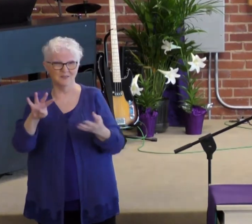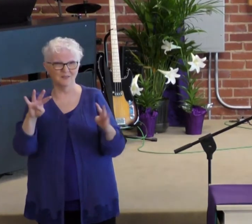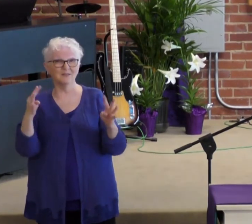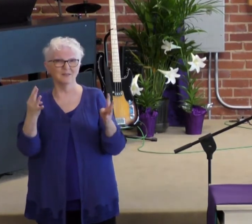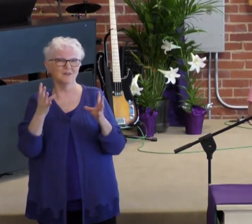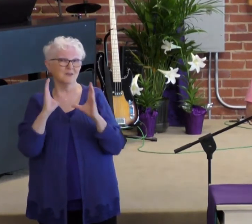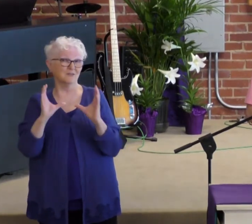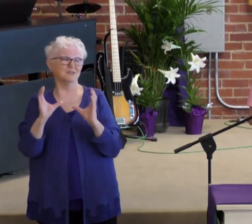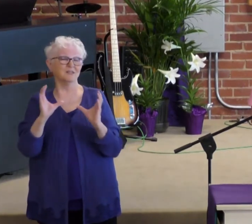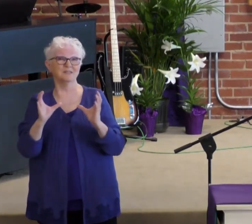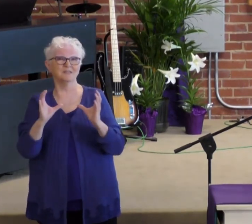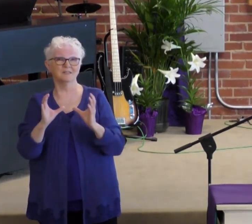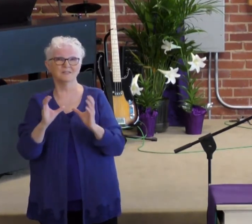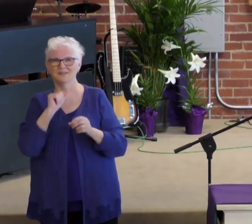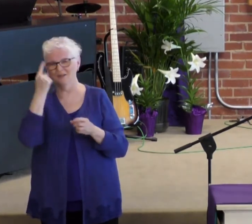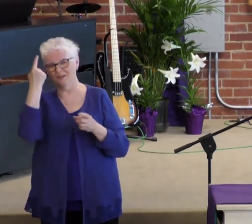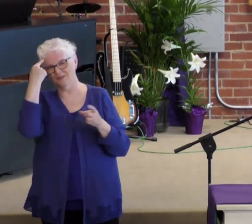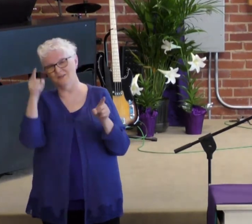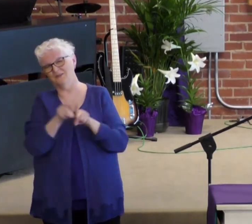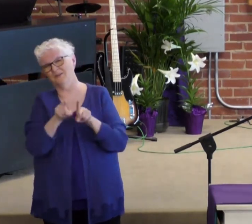with just everything, right? But